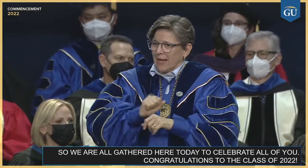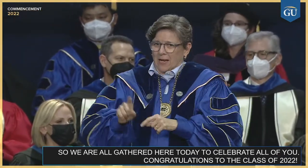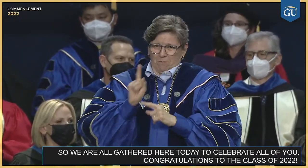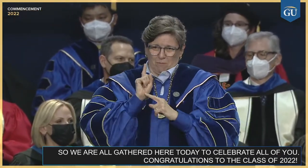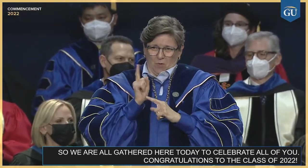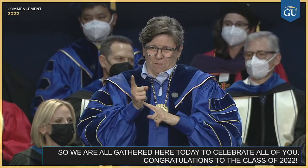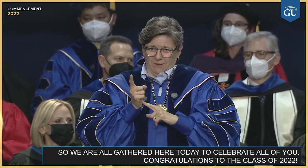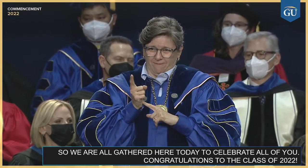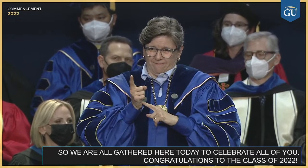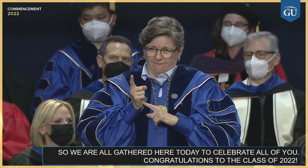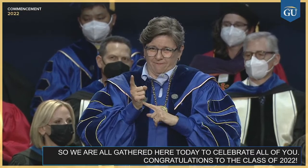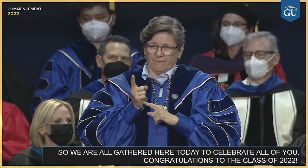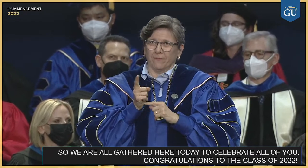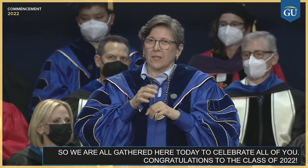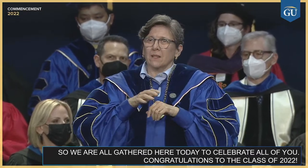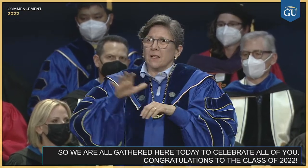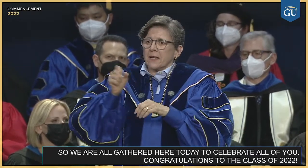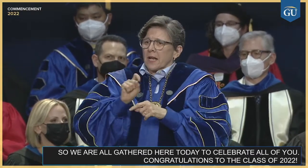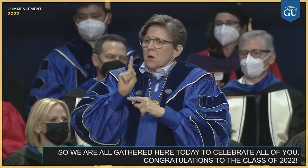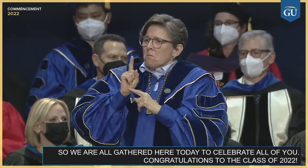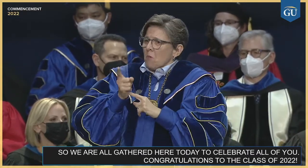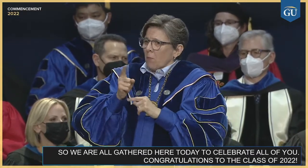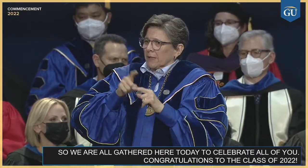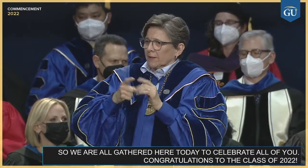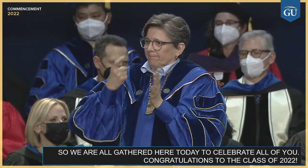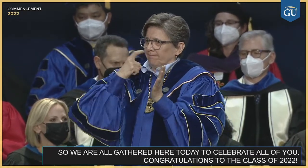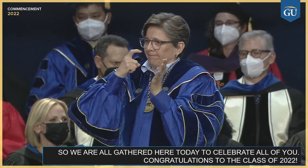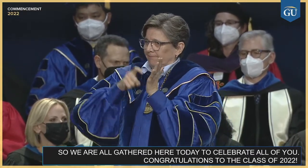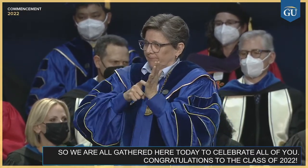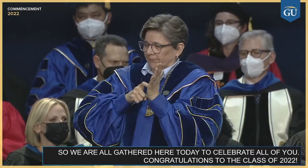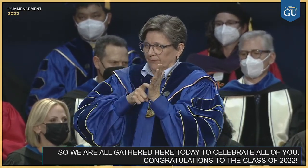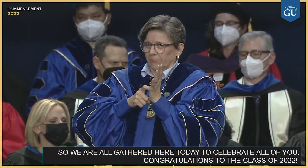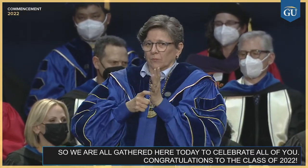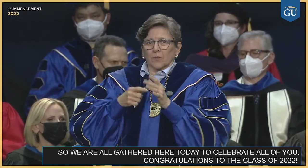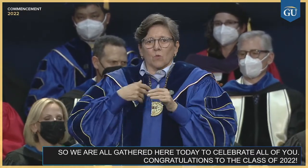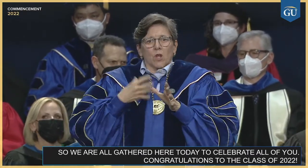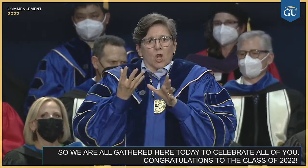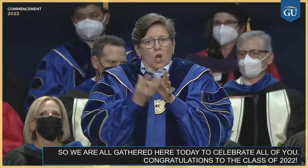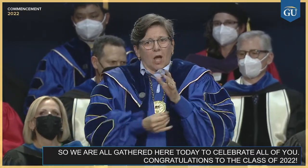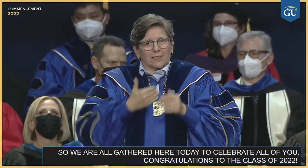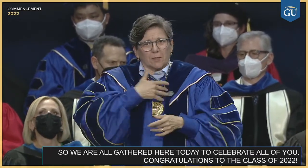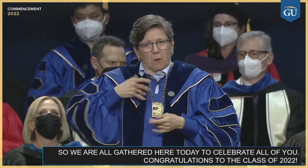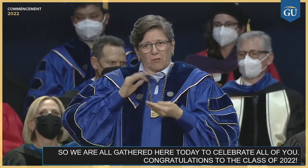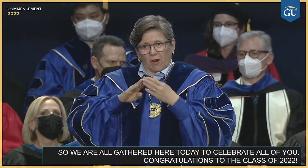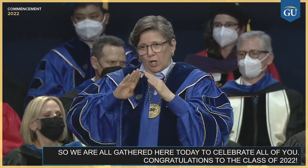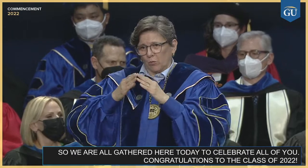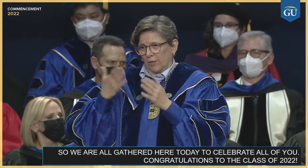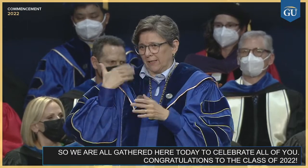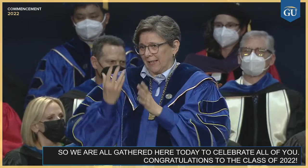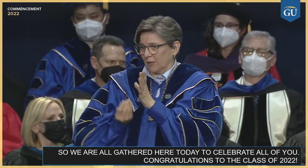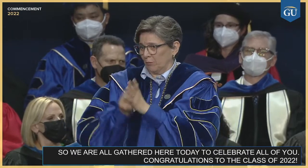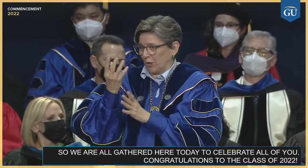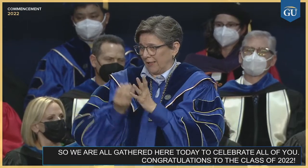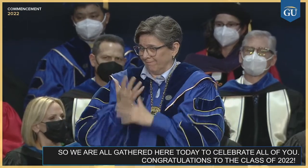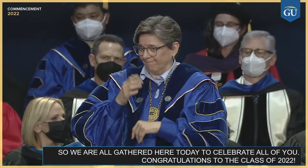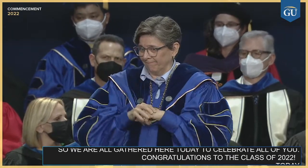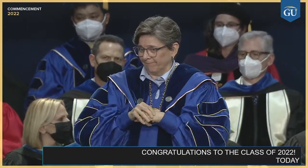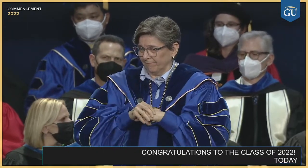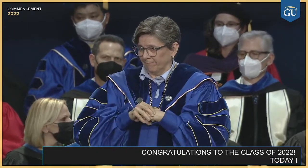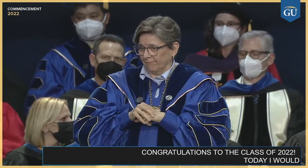And today, I would like to take a moment to recognize that we have lost a member of our community